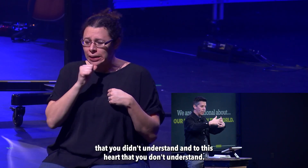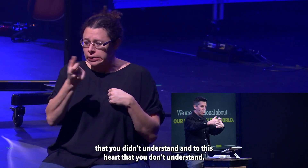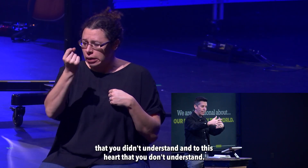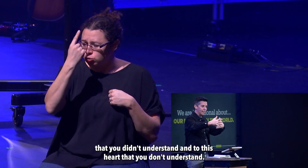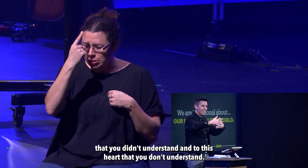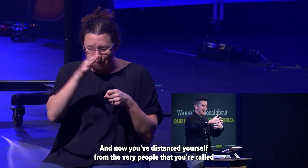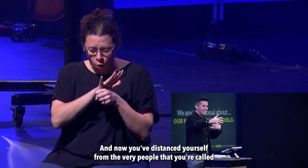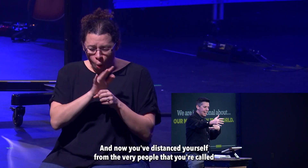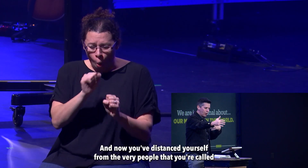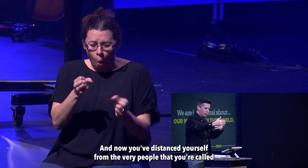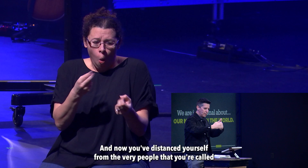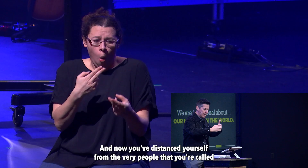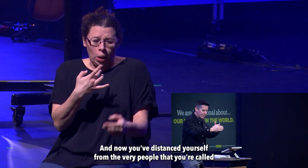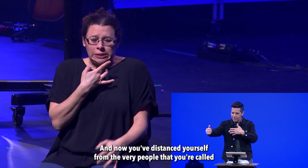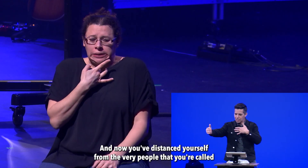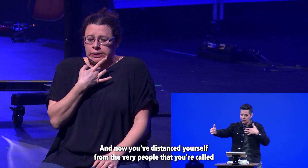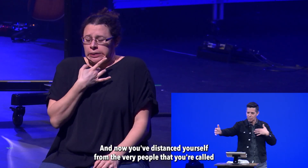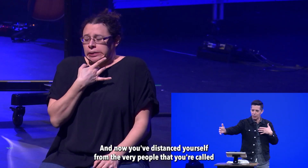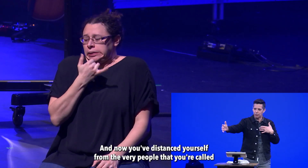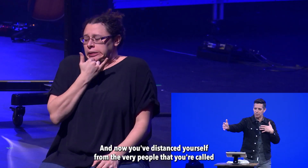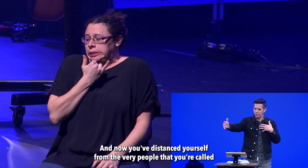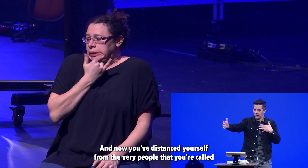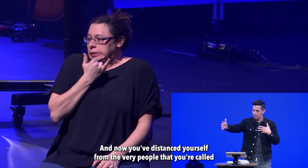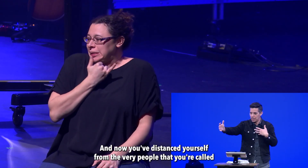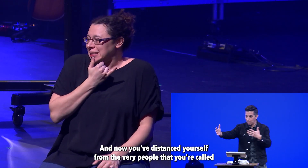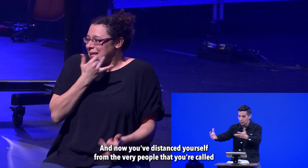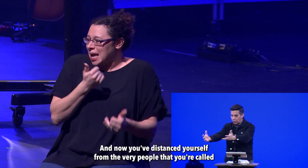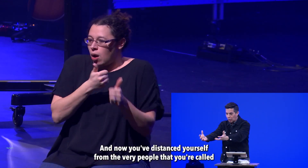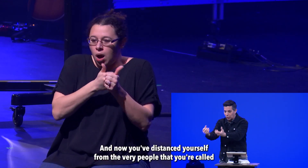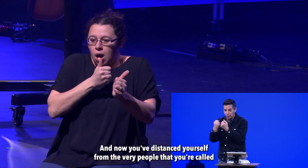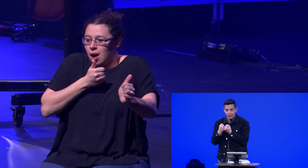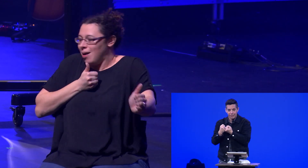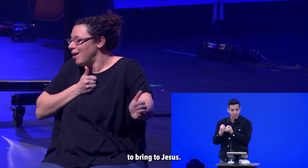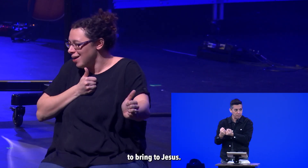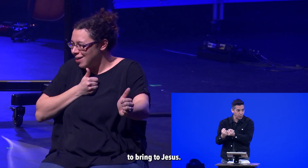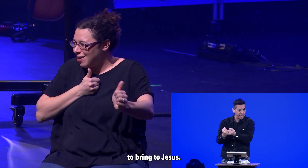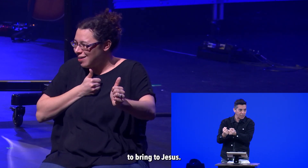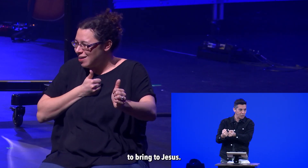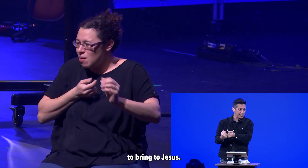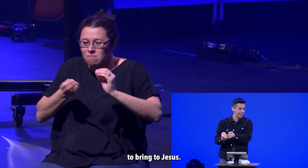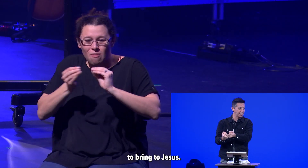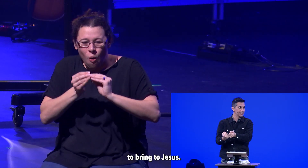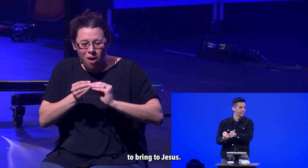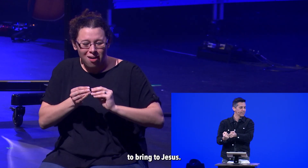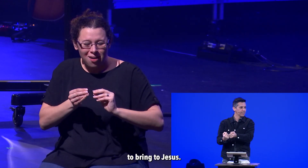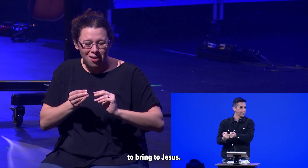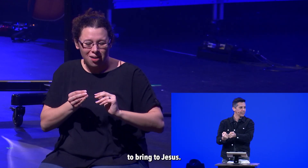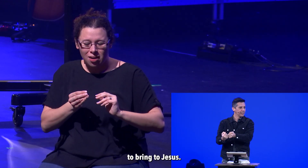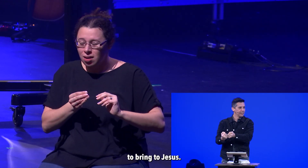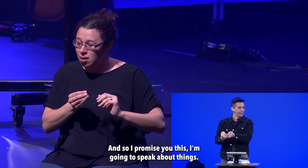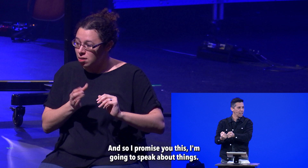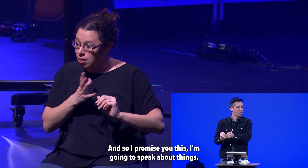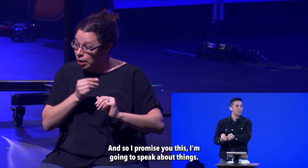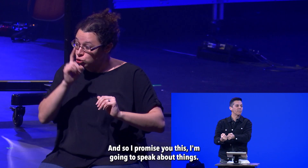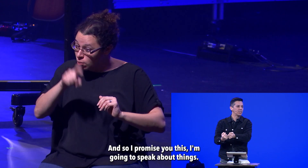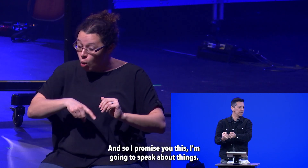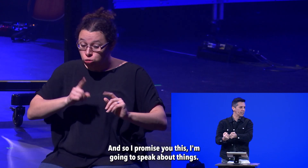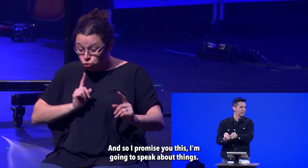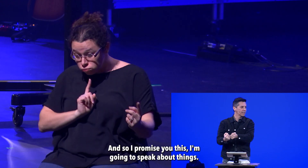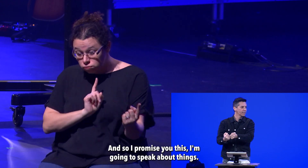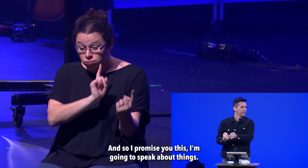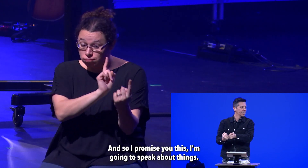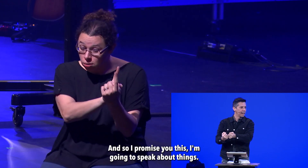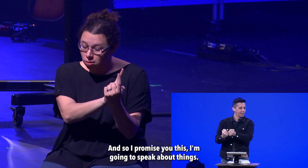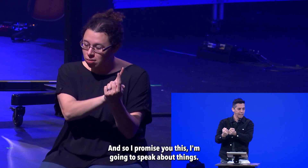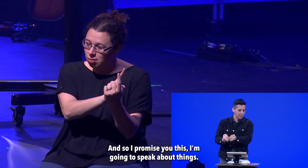heart that you didn't understand. And now you've distanced yourself from the very people that you're called to bring to Jesus. And so I promise you